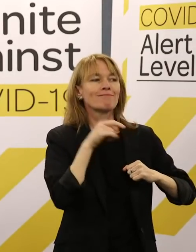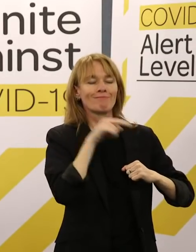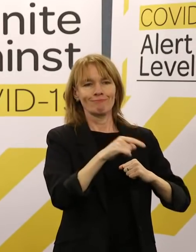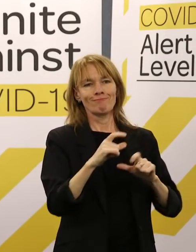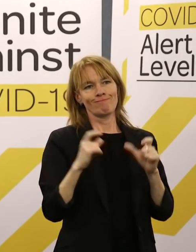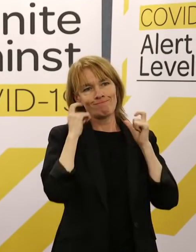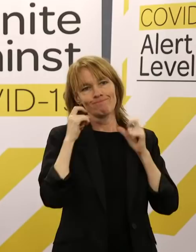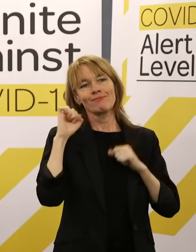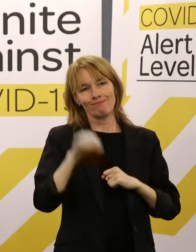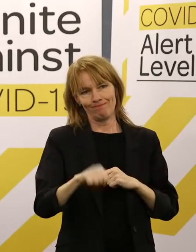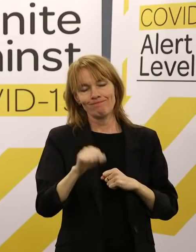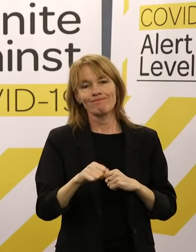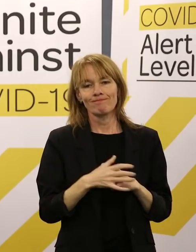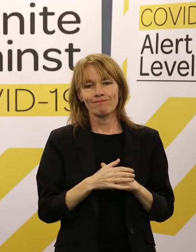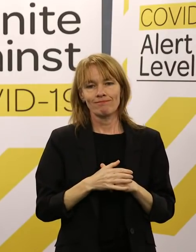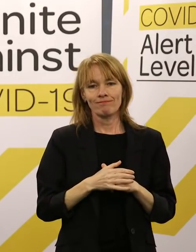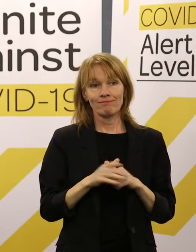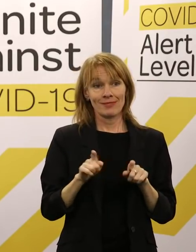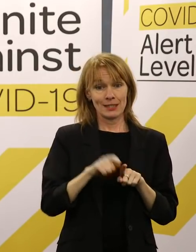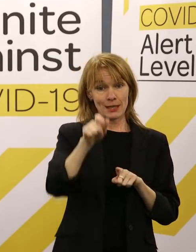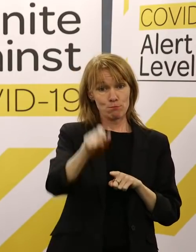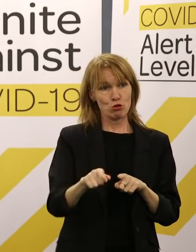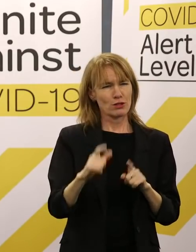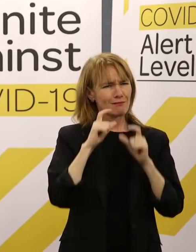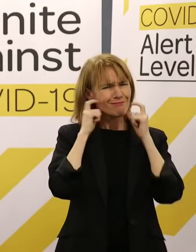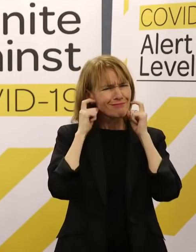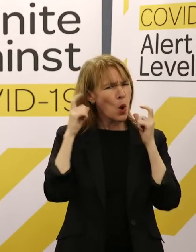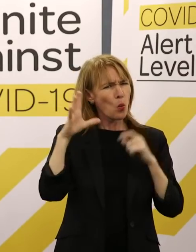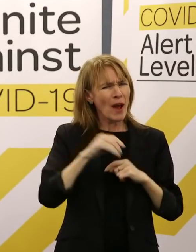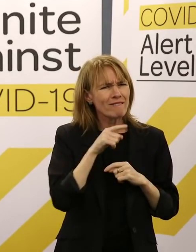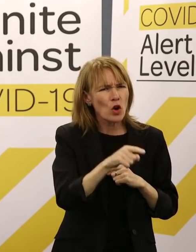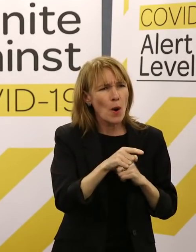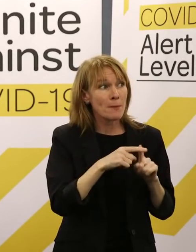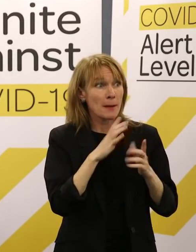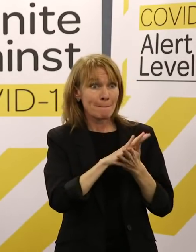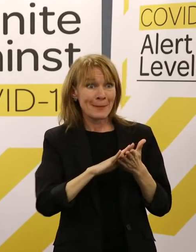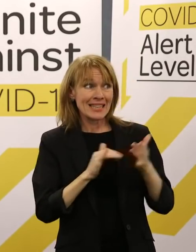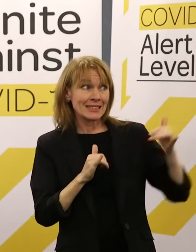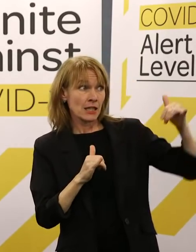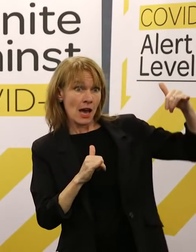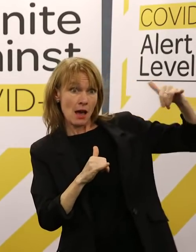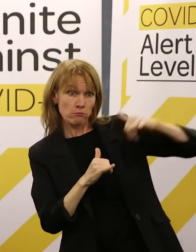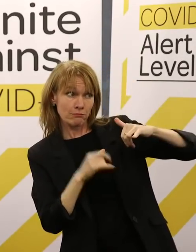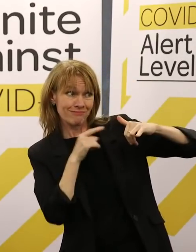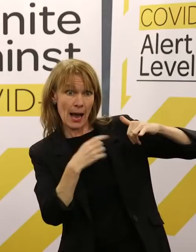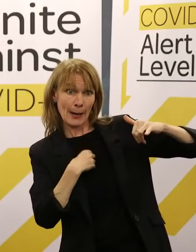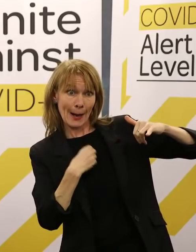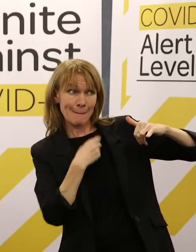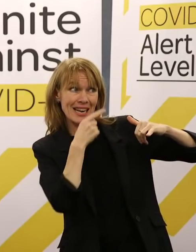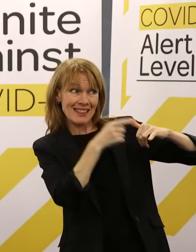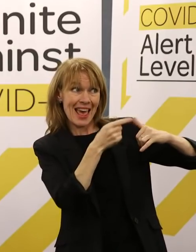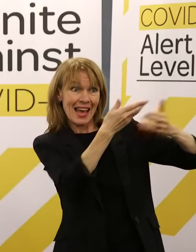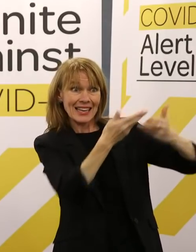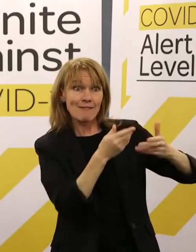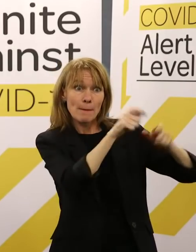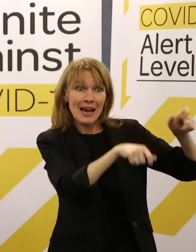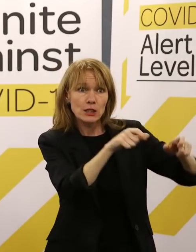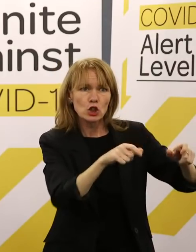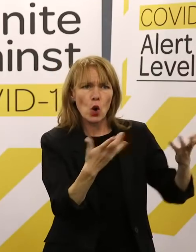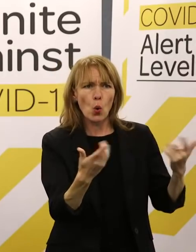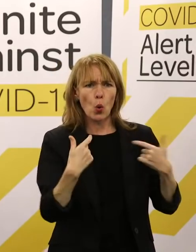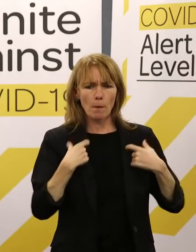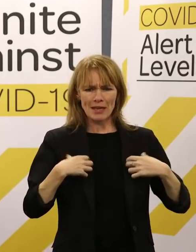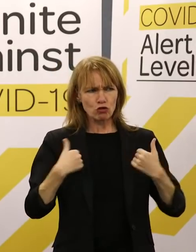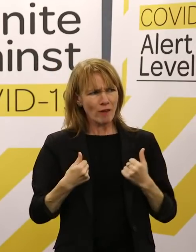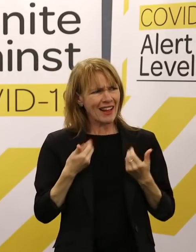of Ministry of Health? Are you supplying the masks, or is it airlines, or sort of where is this stock coming from? Yes, so for